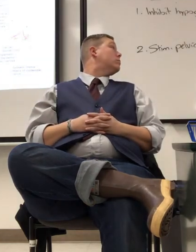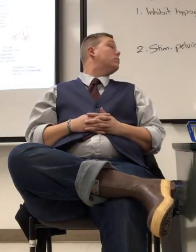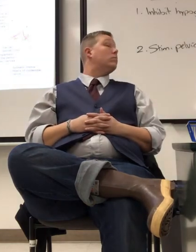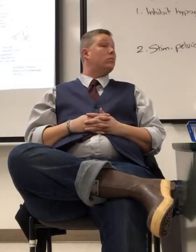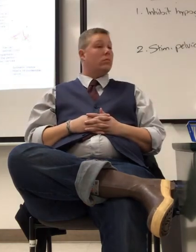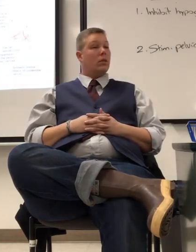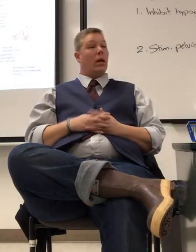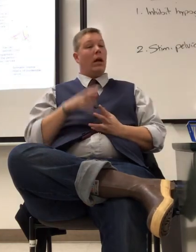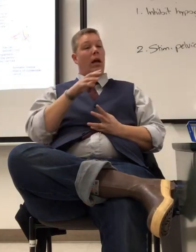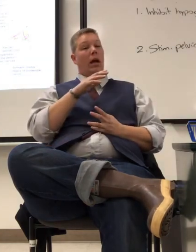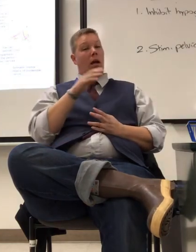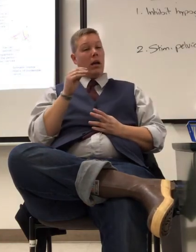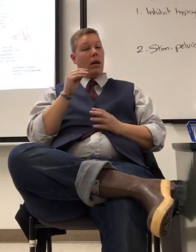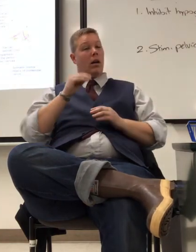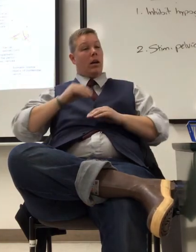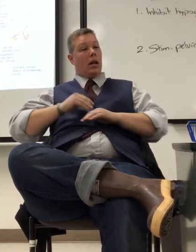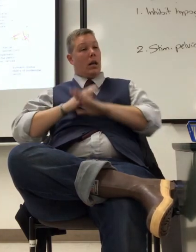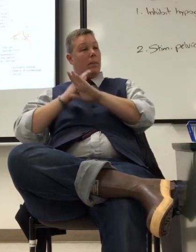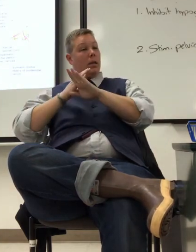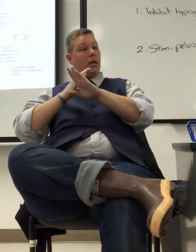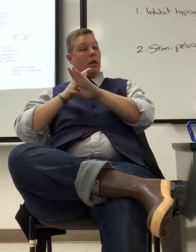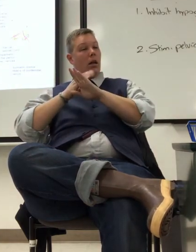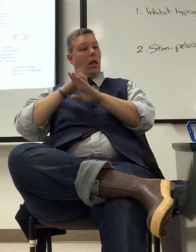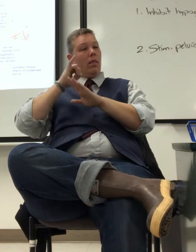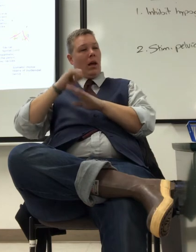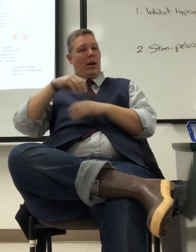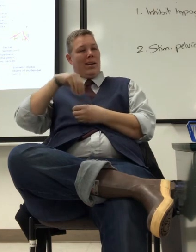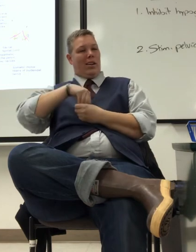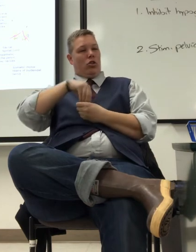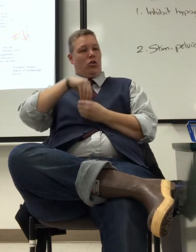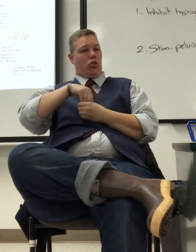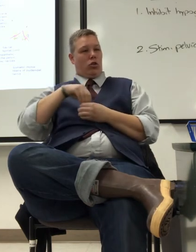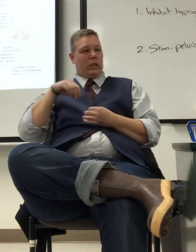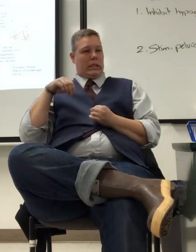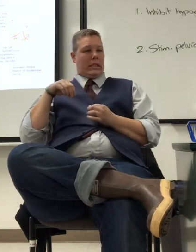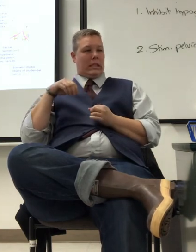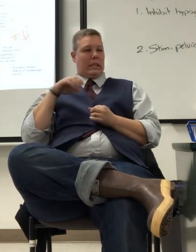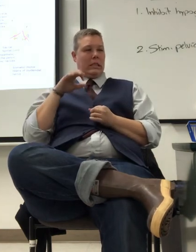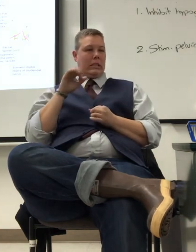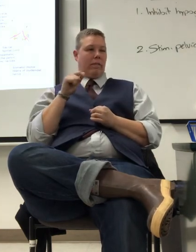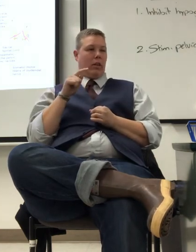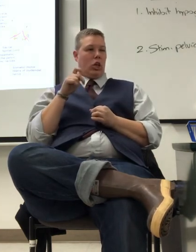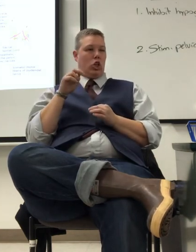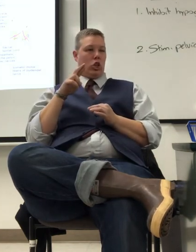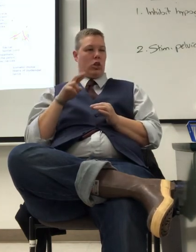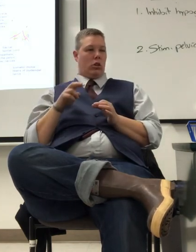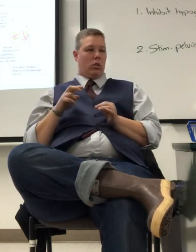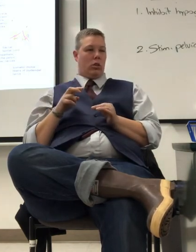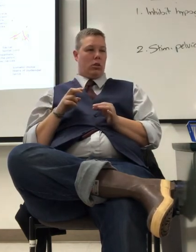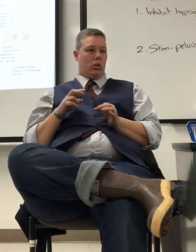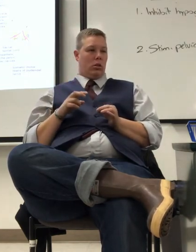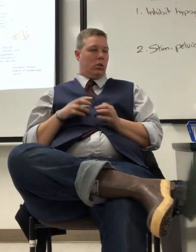And inhibit the internal sphincter. That's what it's showing me.